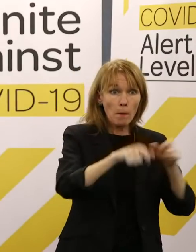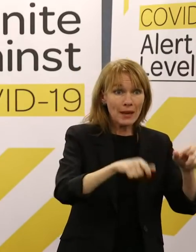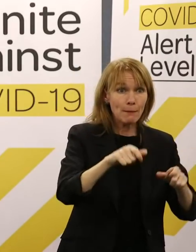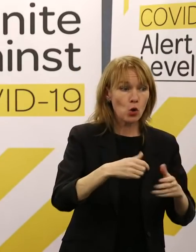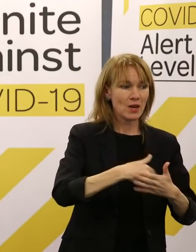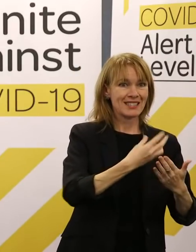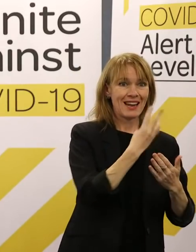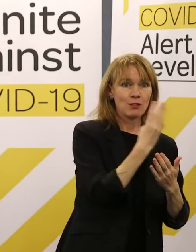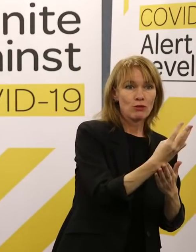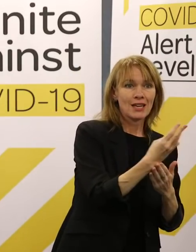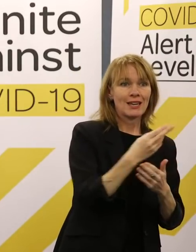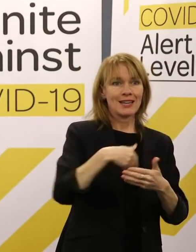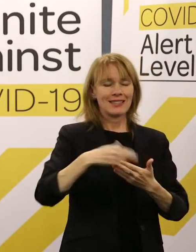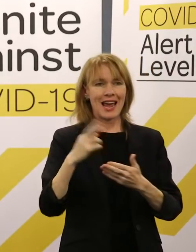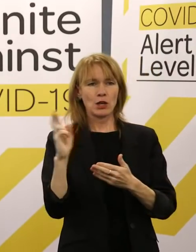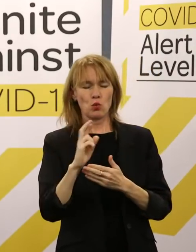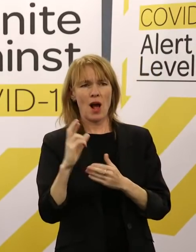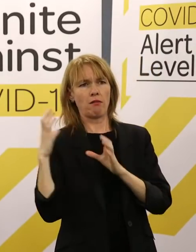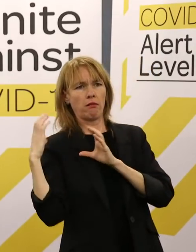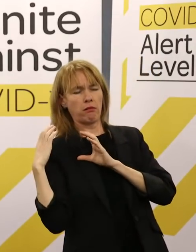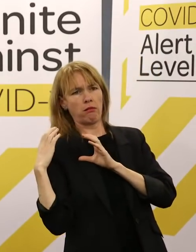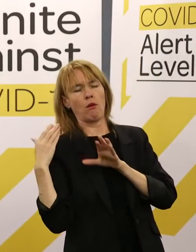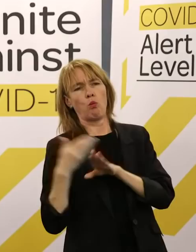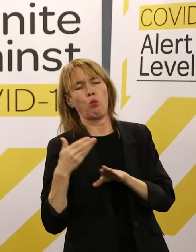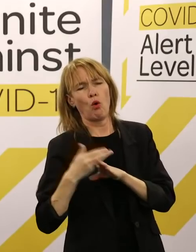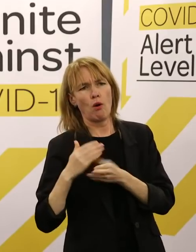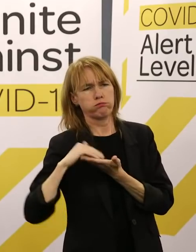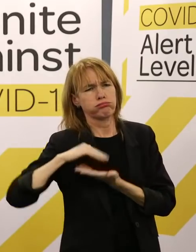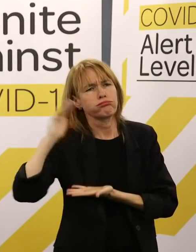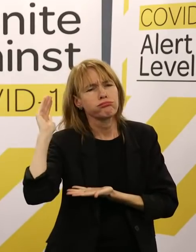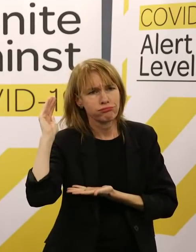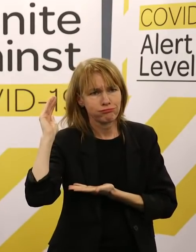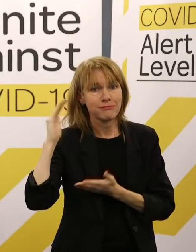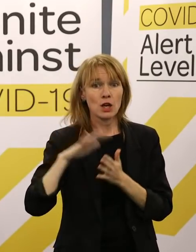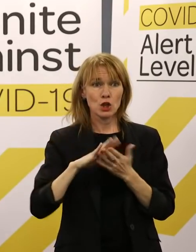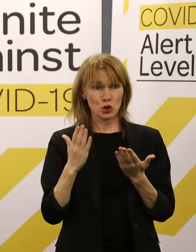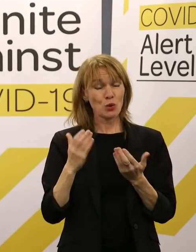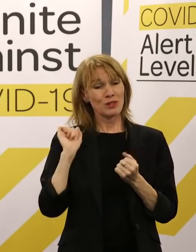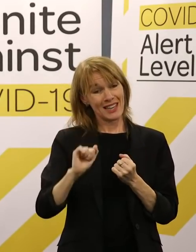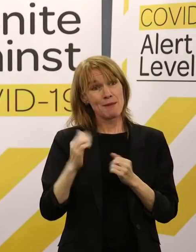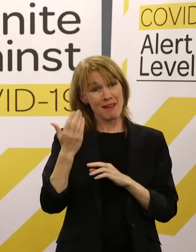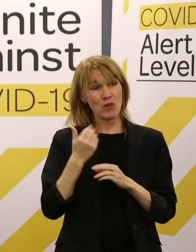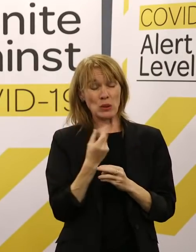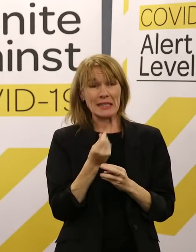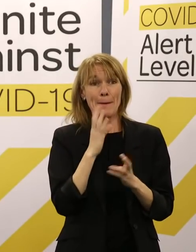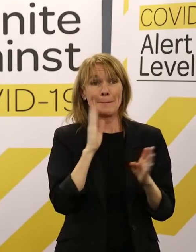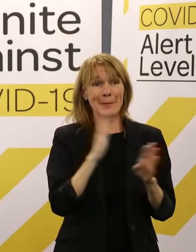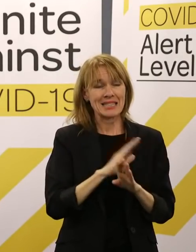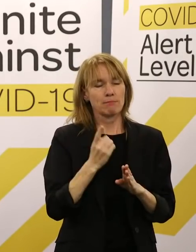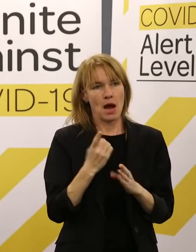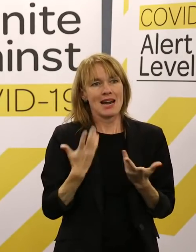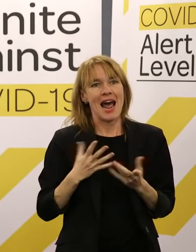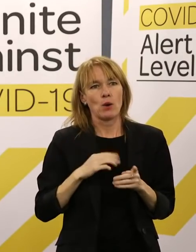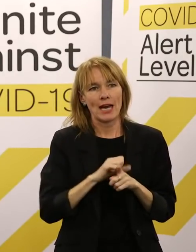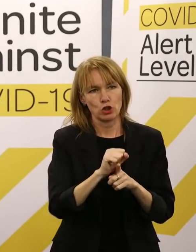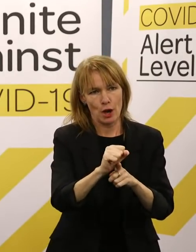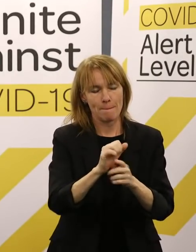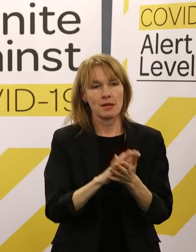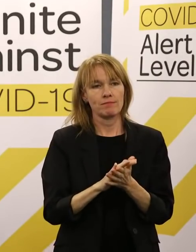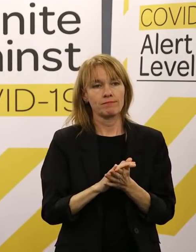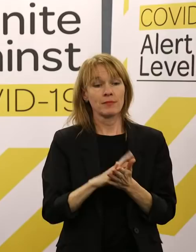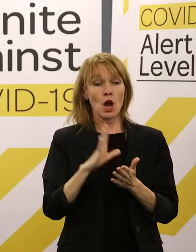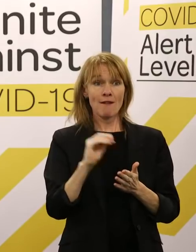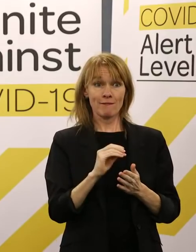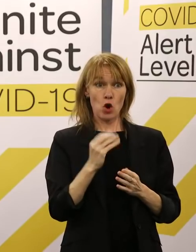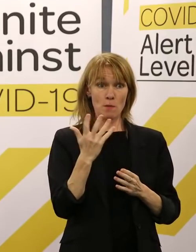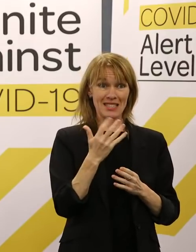day 12. And as I've covered before, there was a gap, but now we've filled the gap. And so since the 16th, we have now clearly